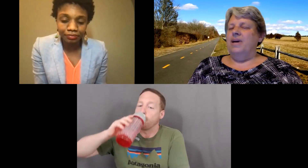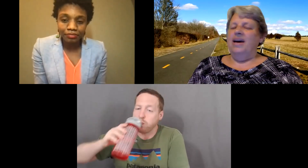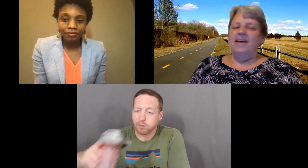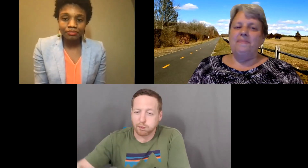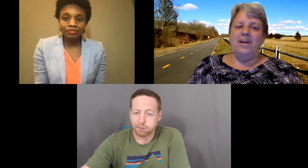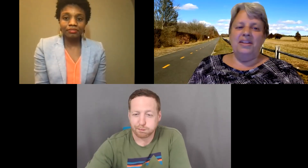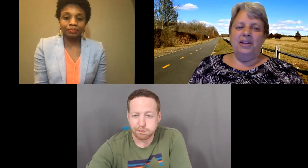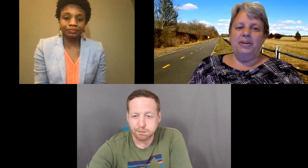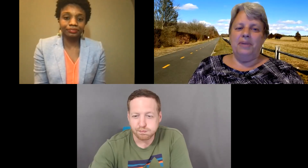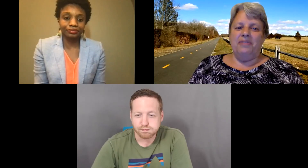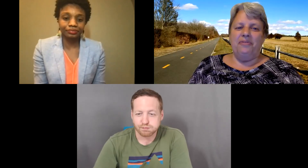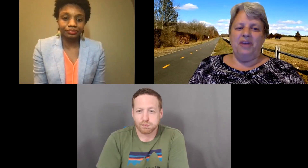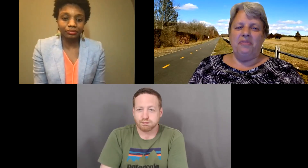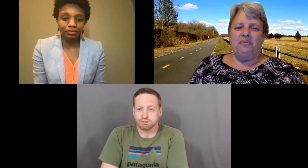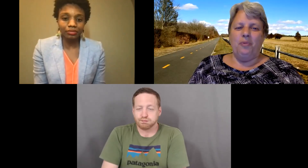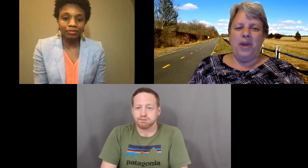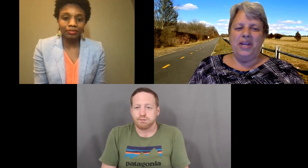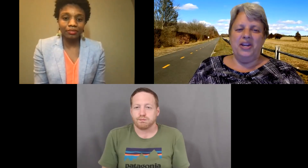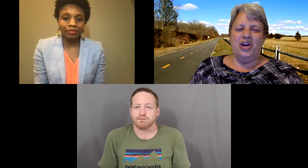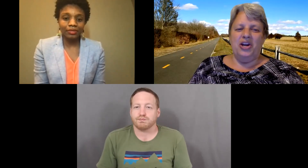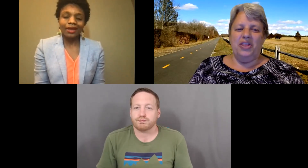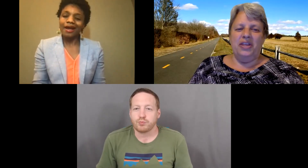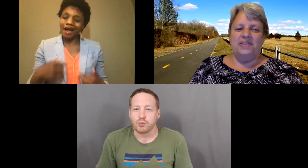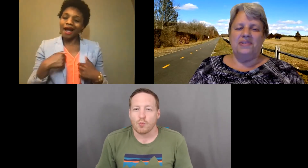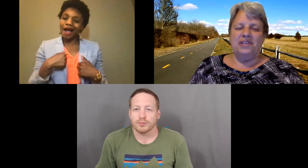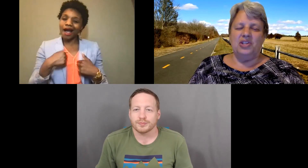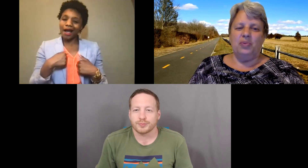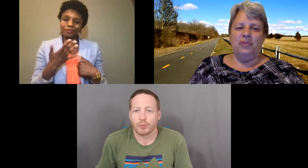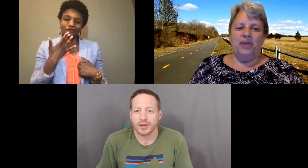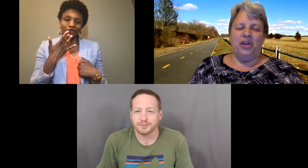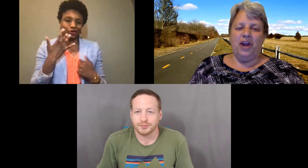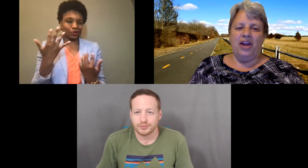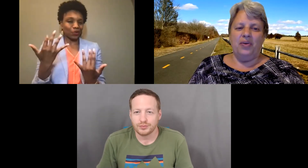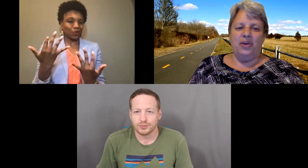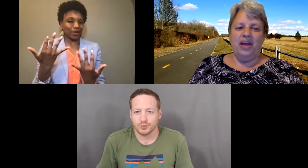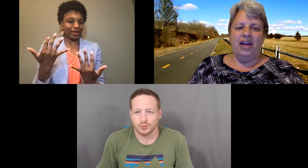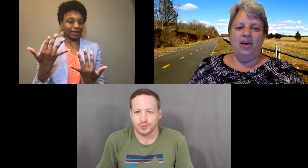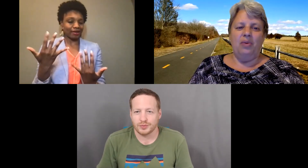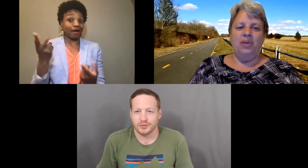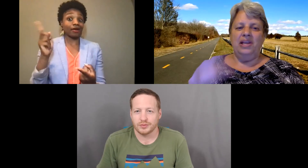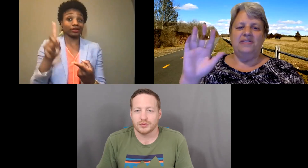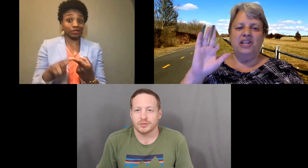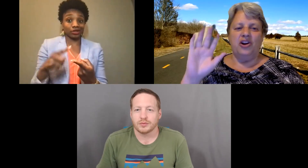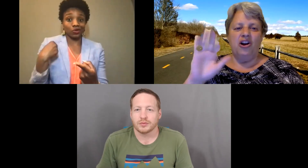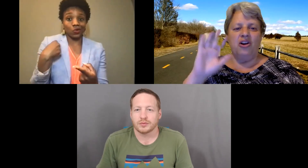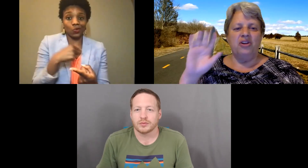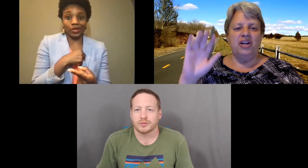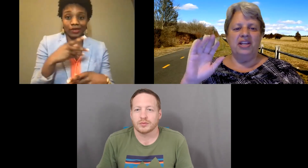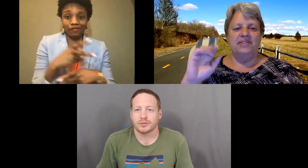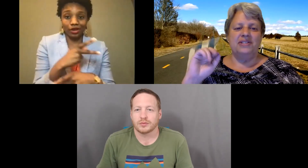I'm a little bit in favor of waiting on this until we figure out how easy or hard it is to